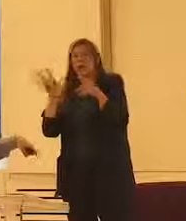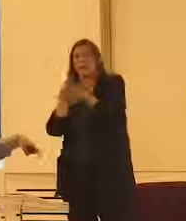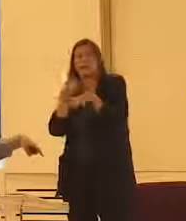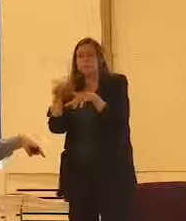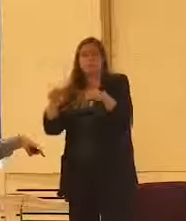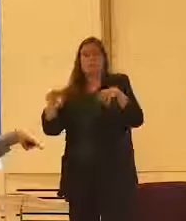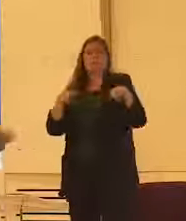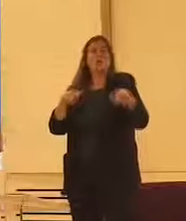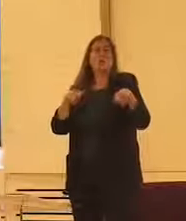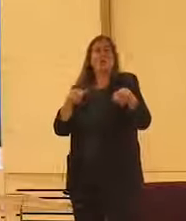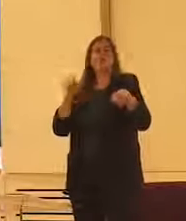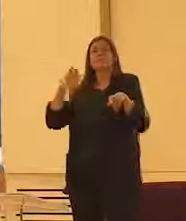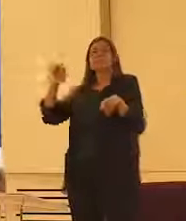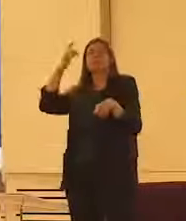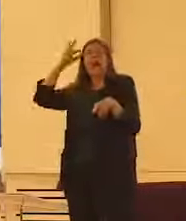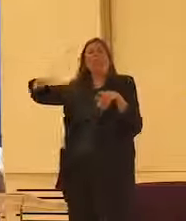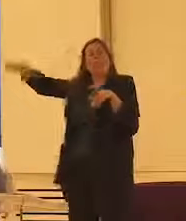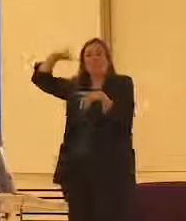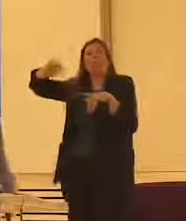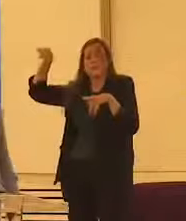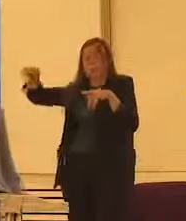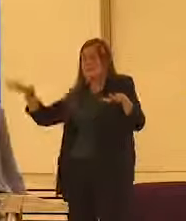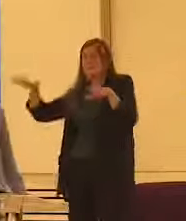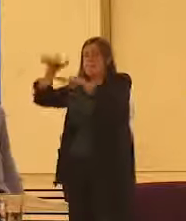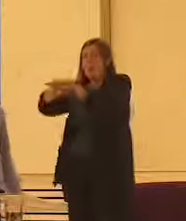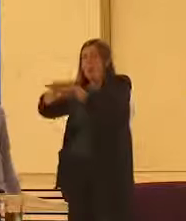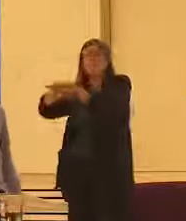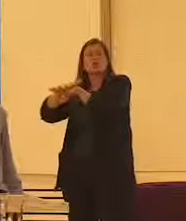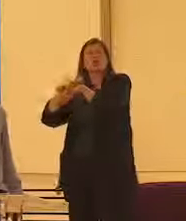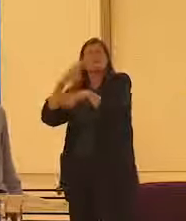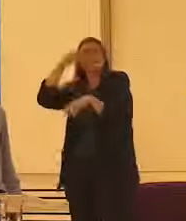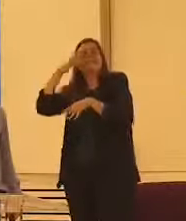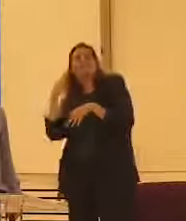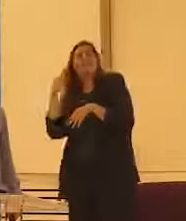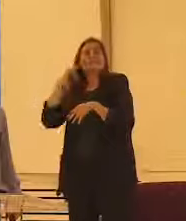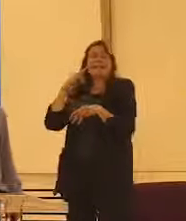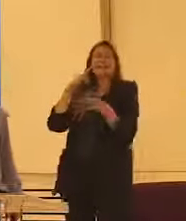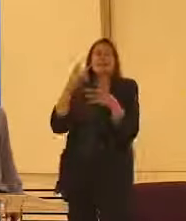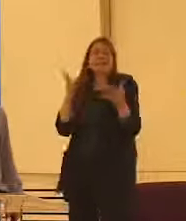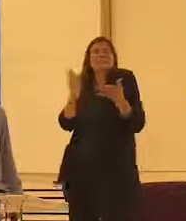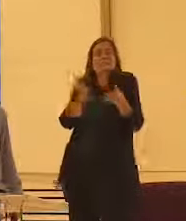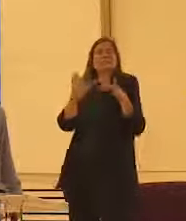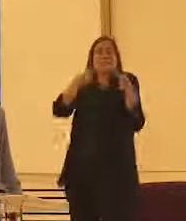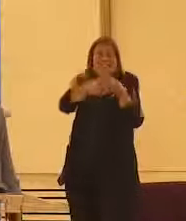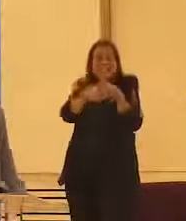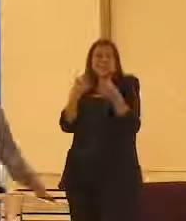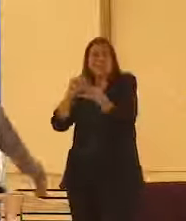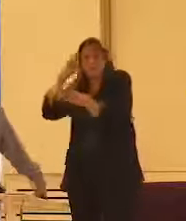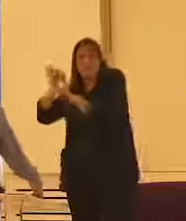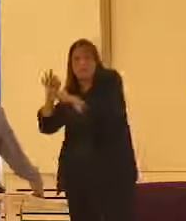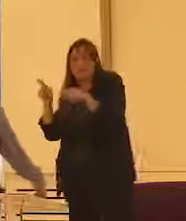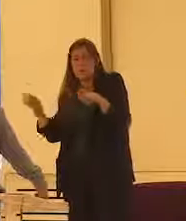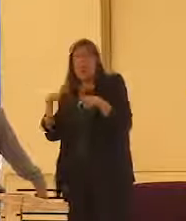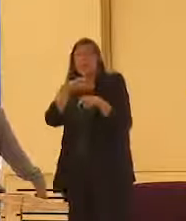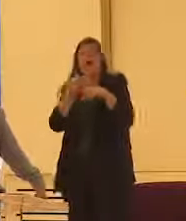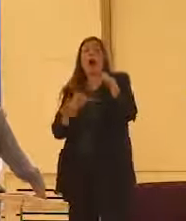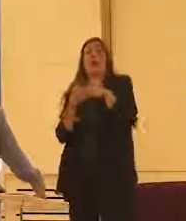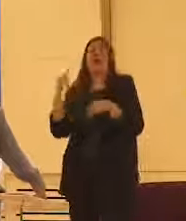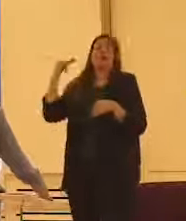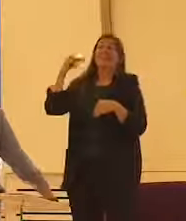services team with the learning disability social services team. So then, because he'd been under the deaf social worker, and now